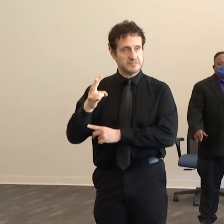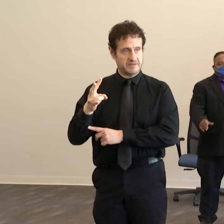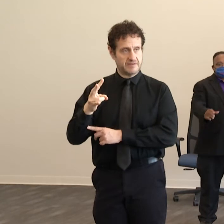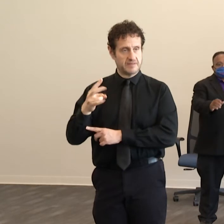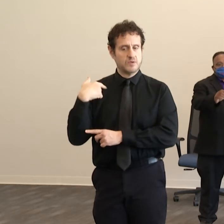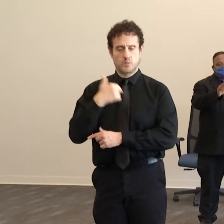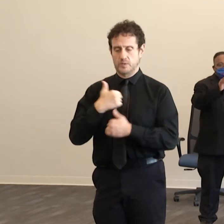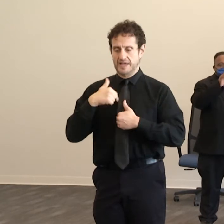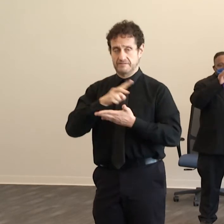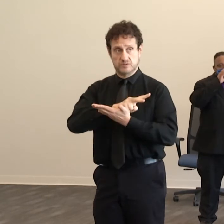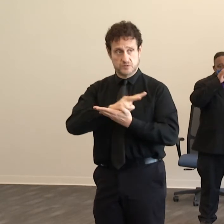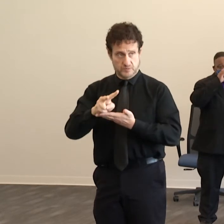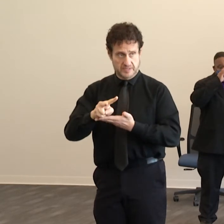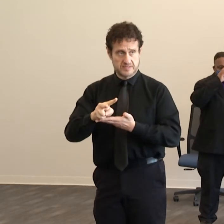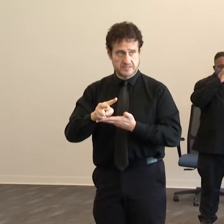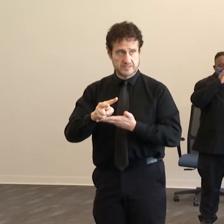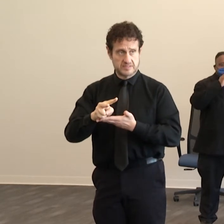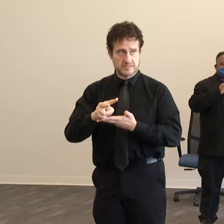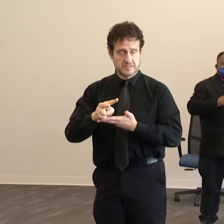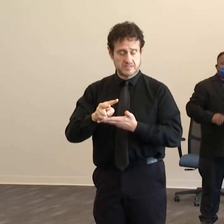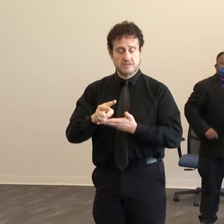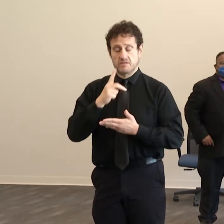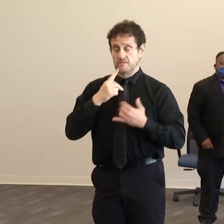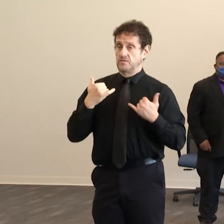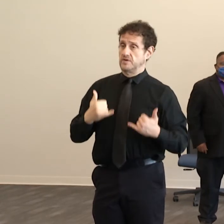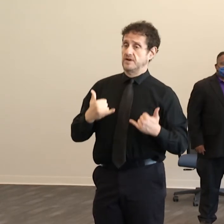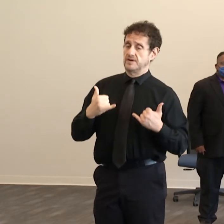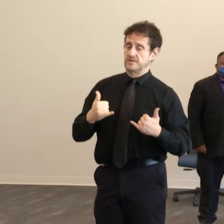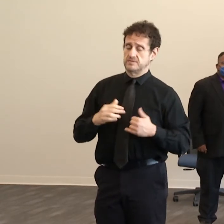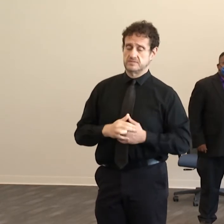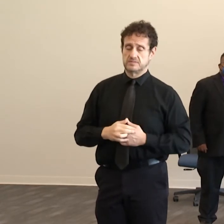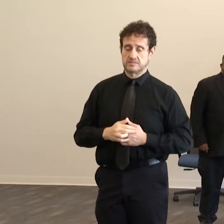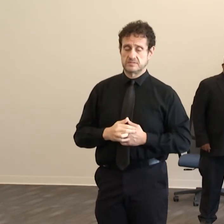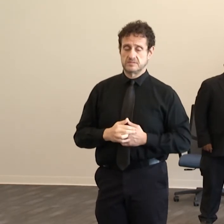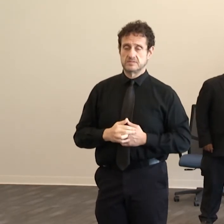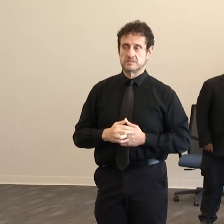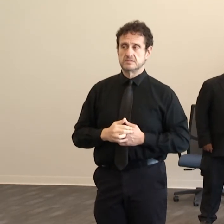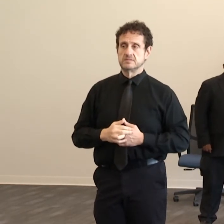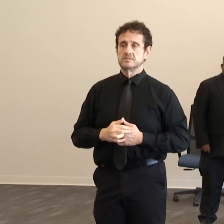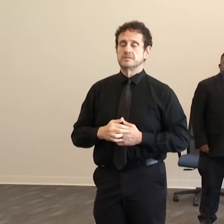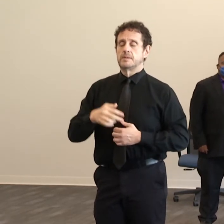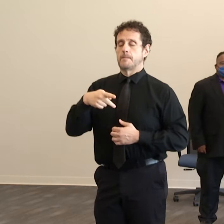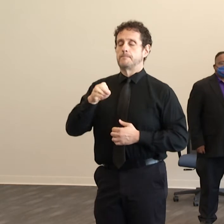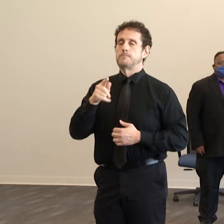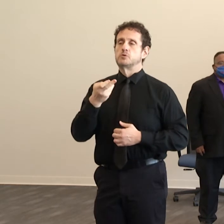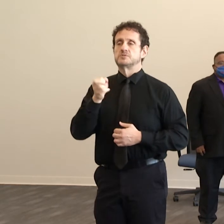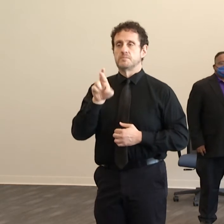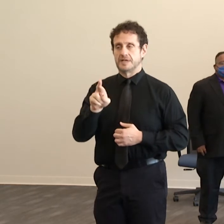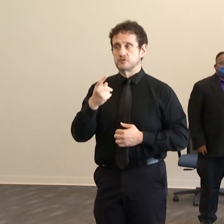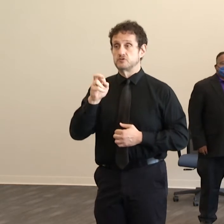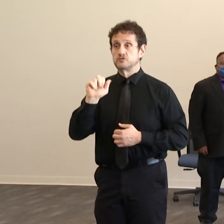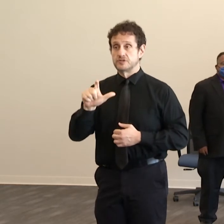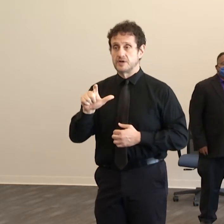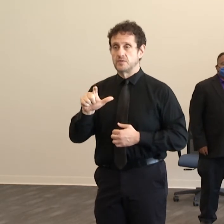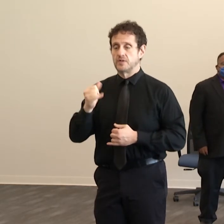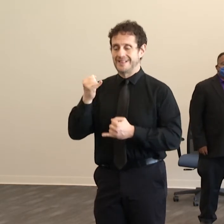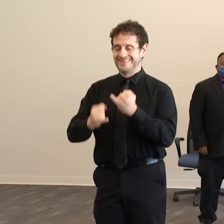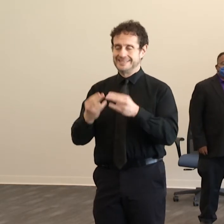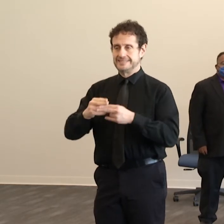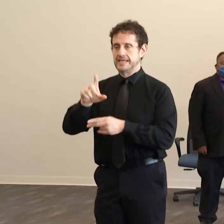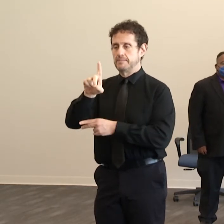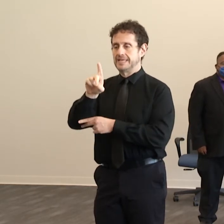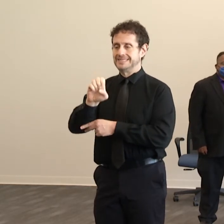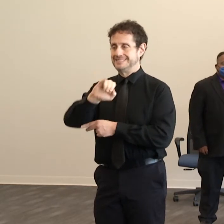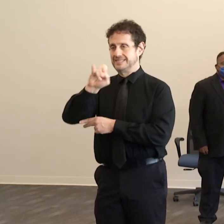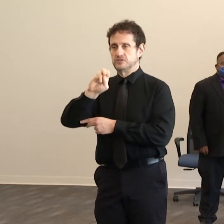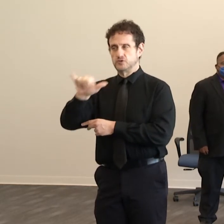have at least 2 weeks here. And in the meantime, Postmaster General DeJoy testified before the House of Representatives